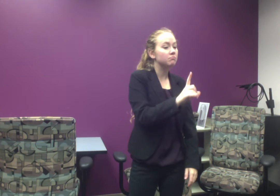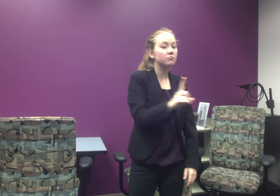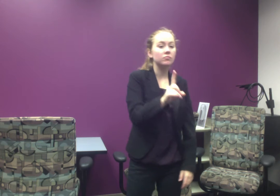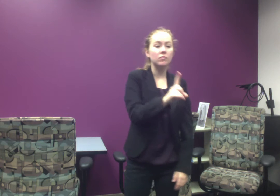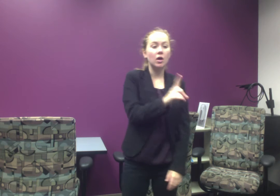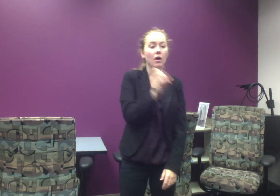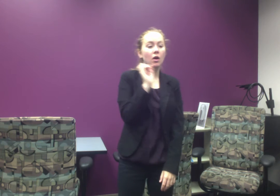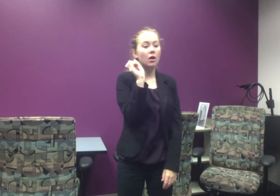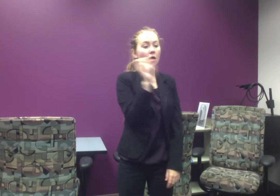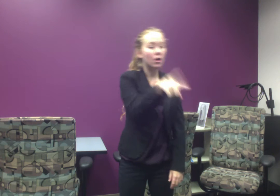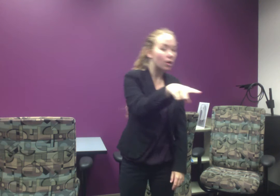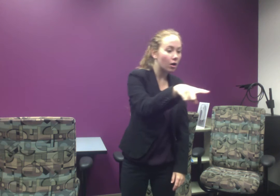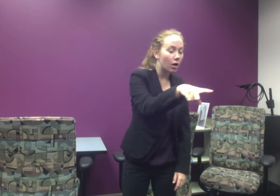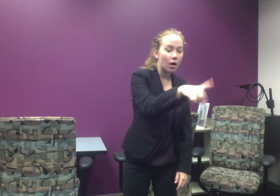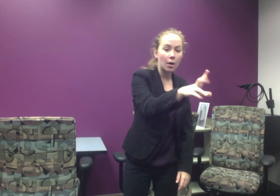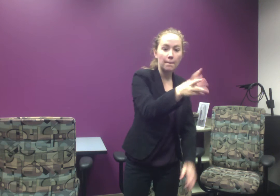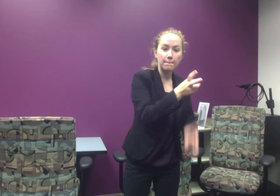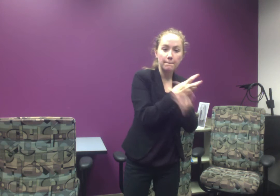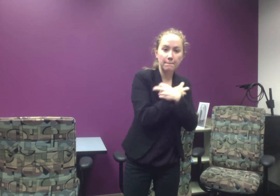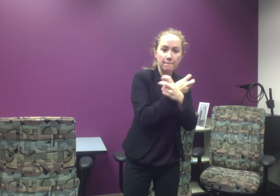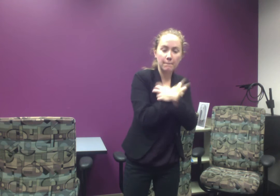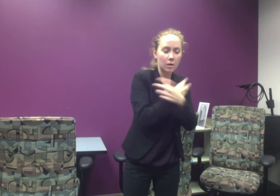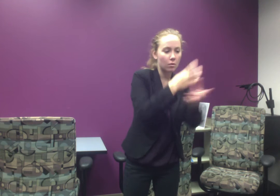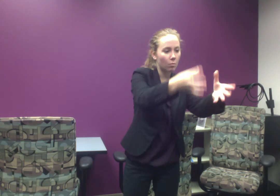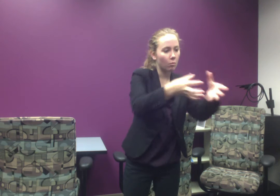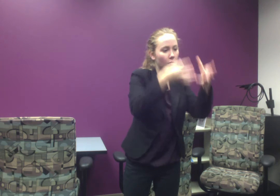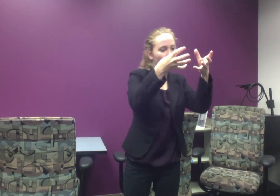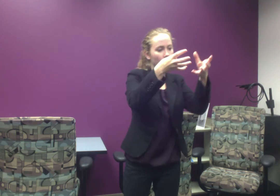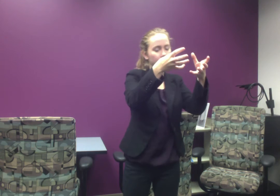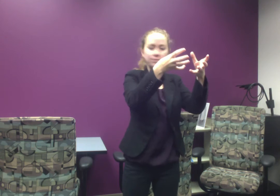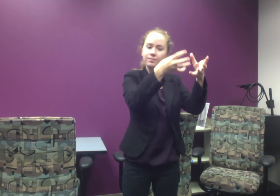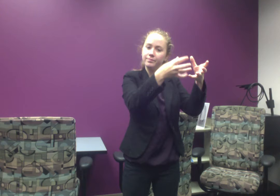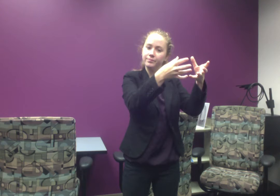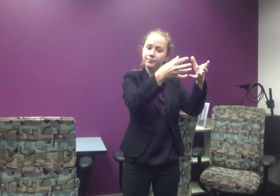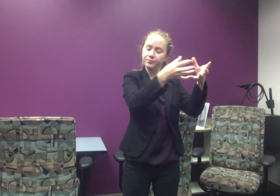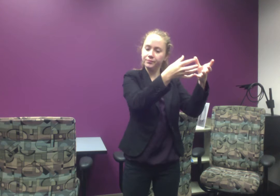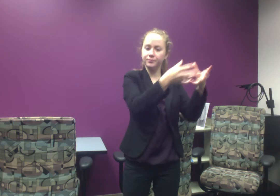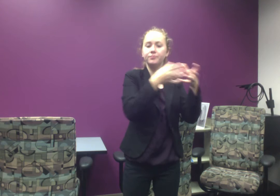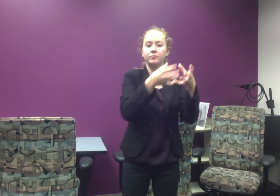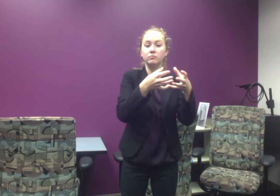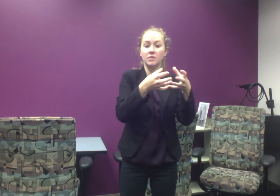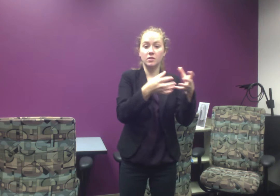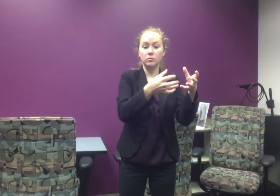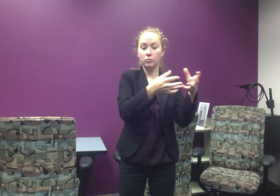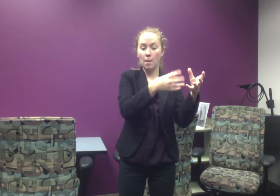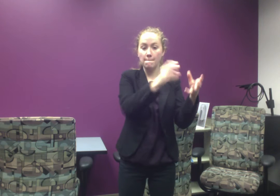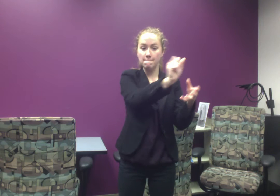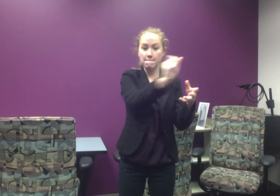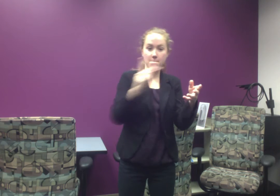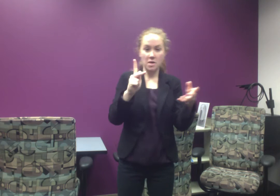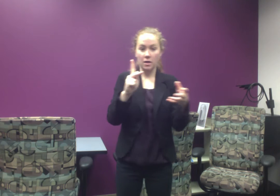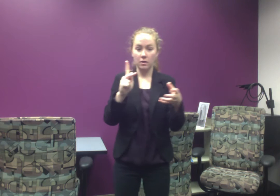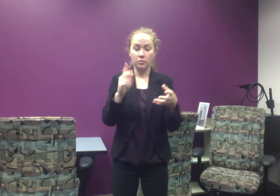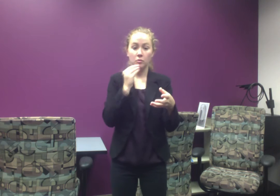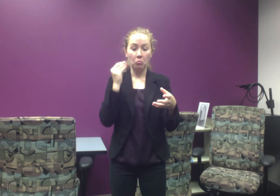lying around. And she would pick them up and she would take them back to her studio and she would paint them. And she especially loved to hold the bones up into